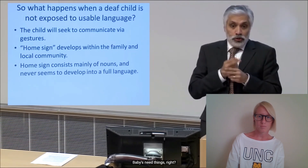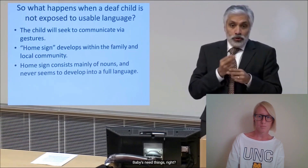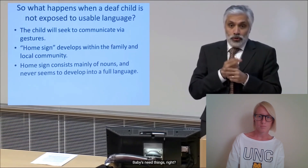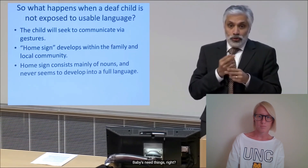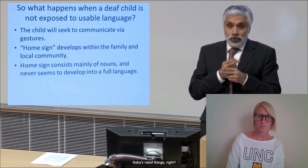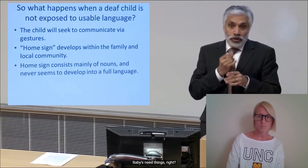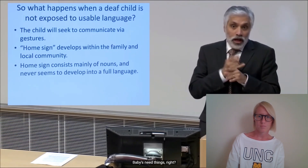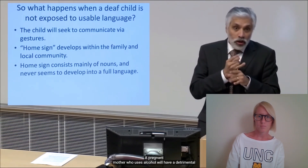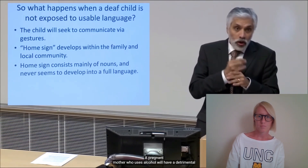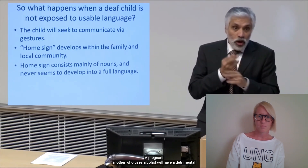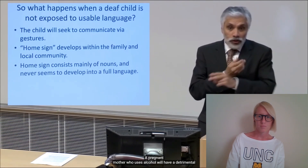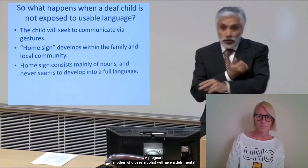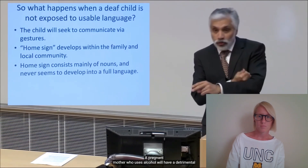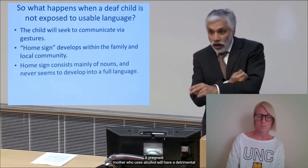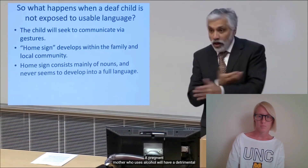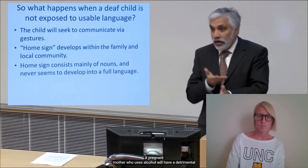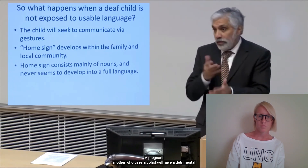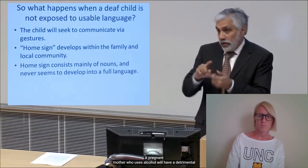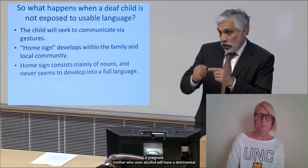mom.